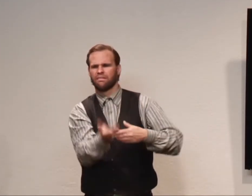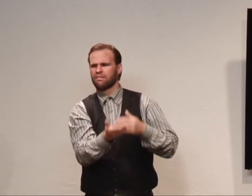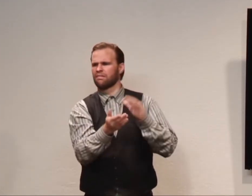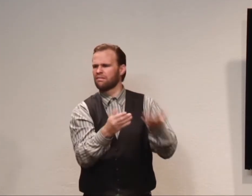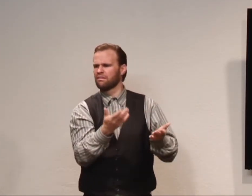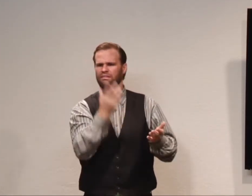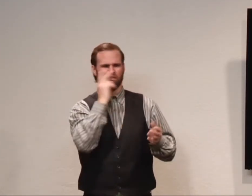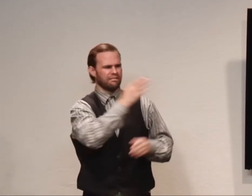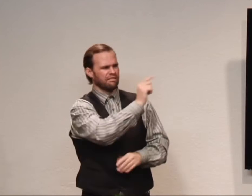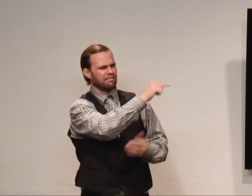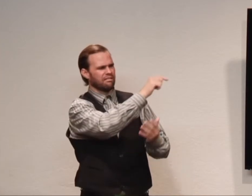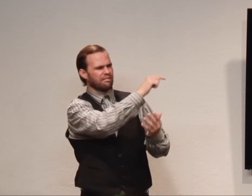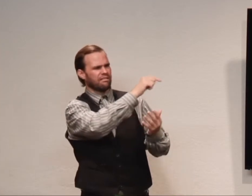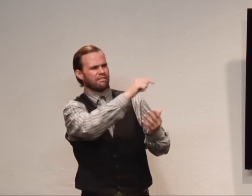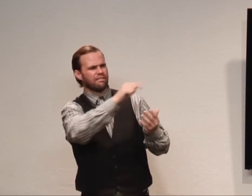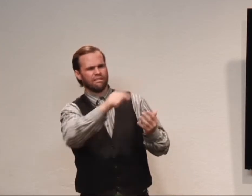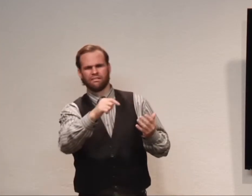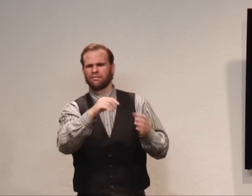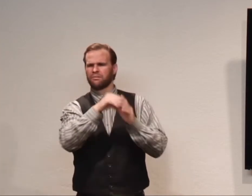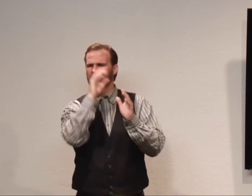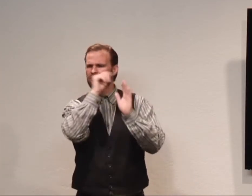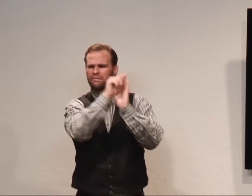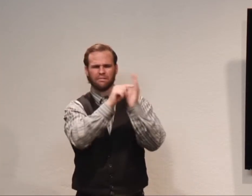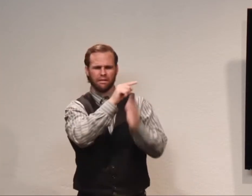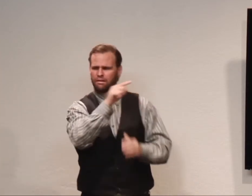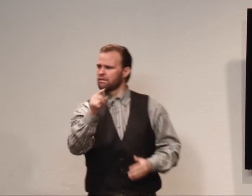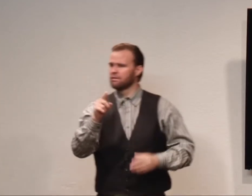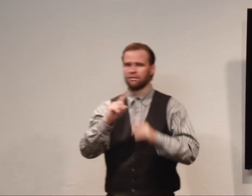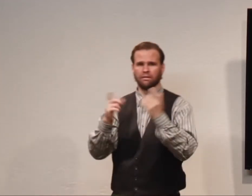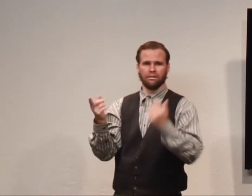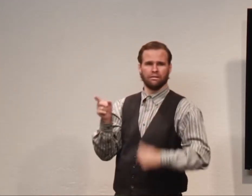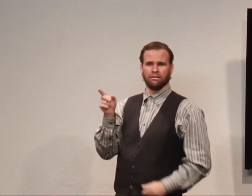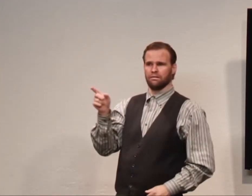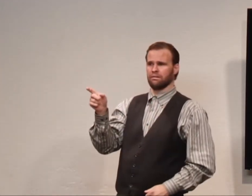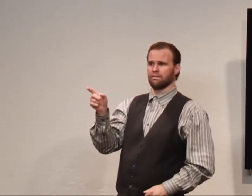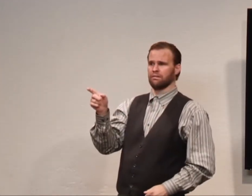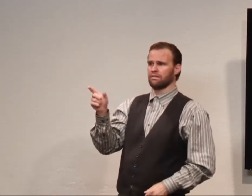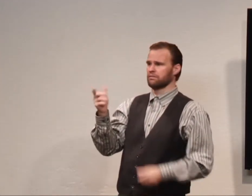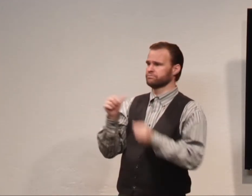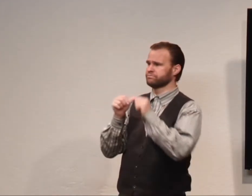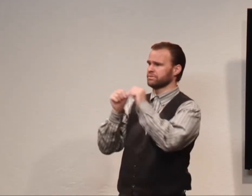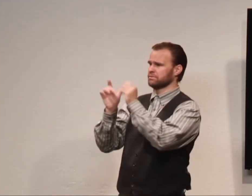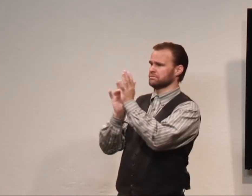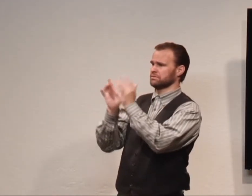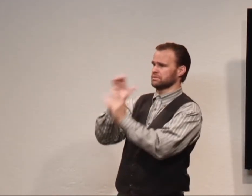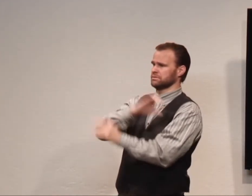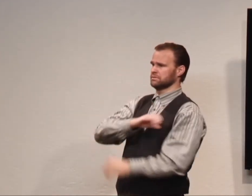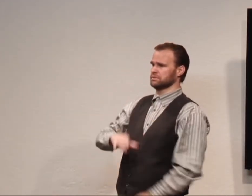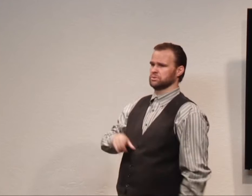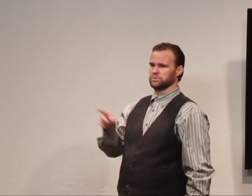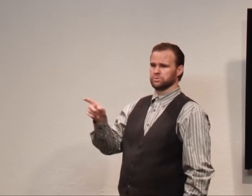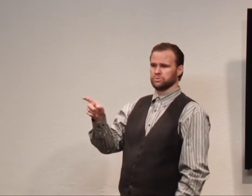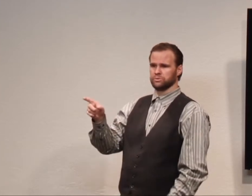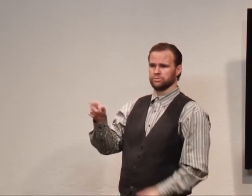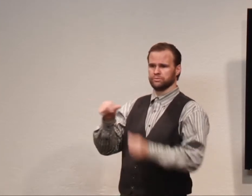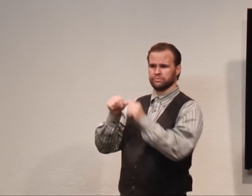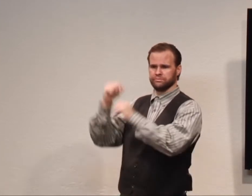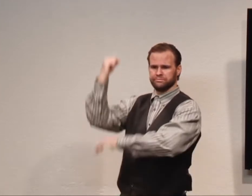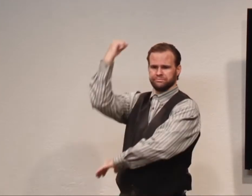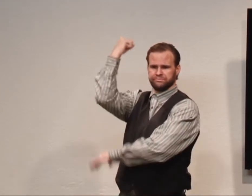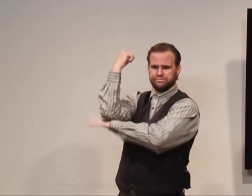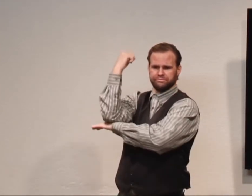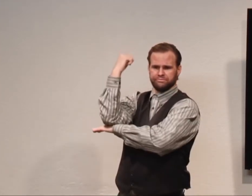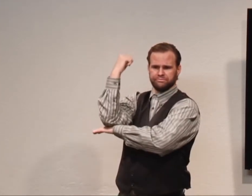over, and then they died, and a new one came along, all through the descendants of the lineage of Aaron. But because Jesus